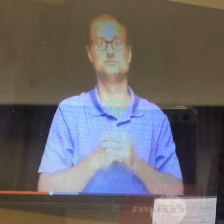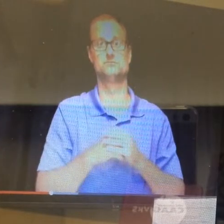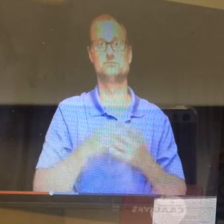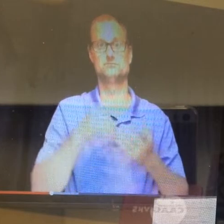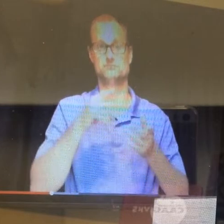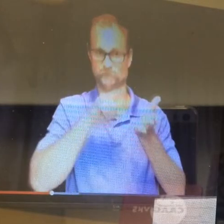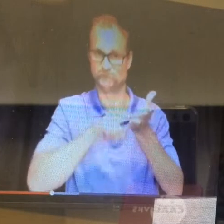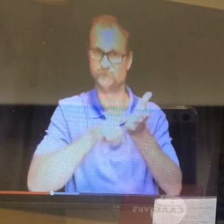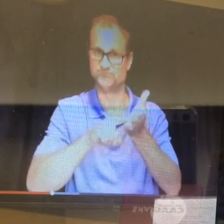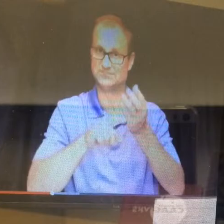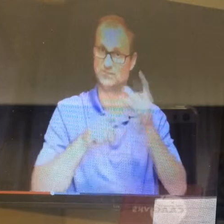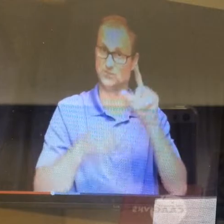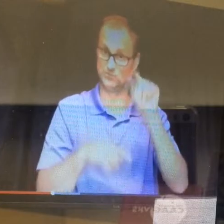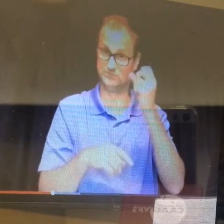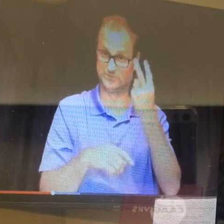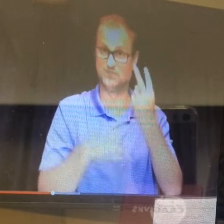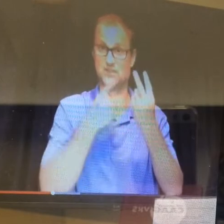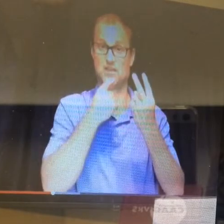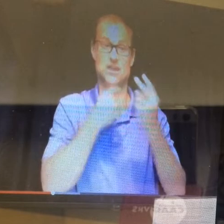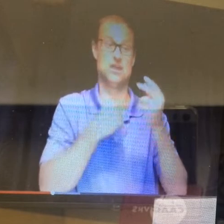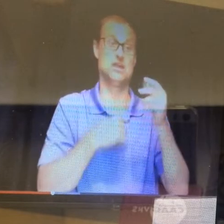in the Midwest,